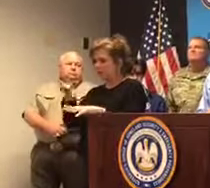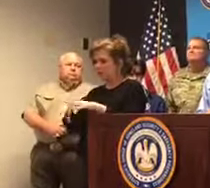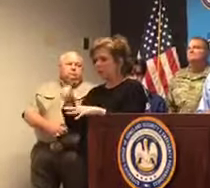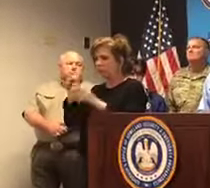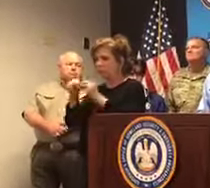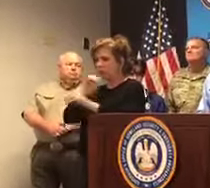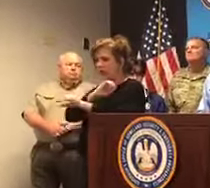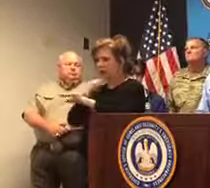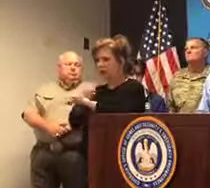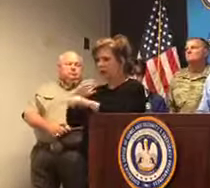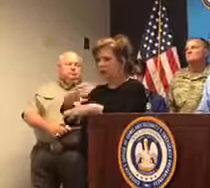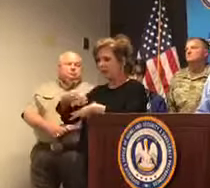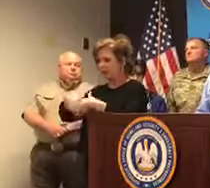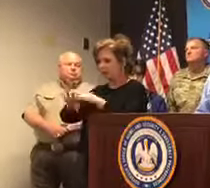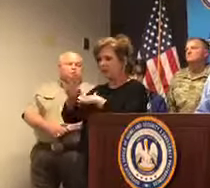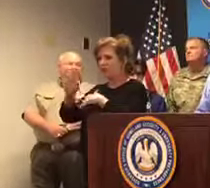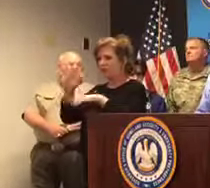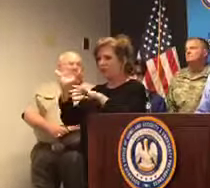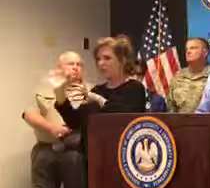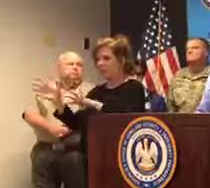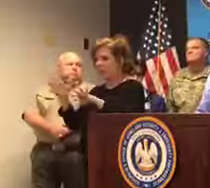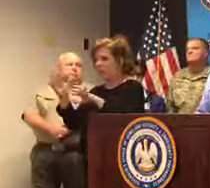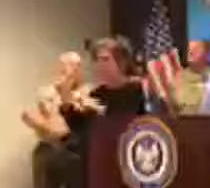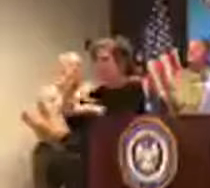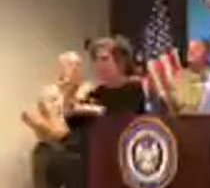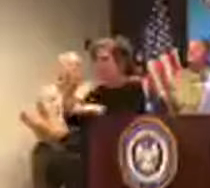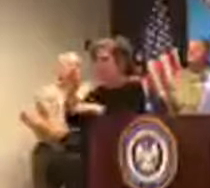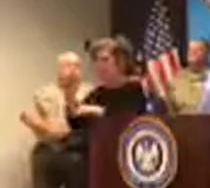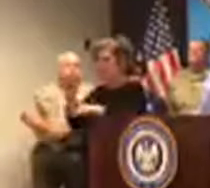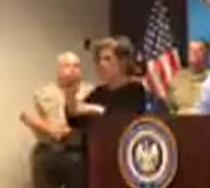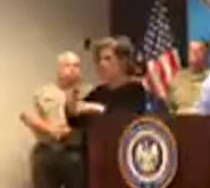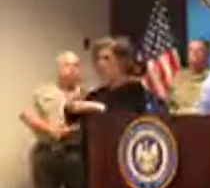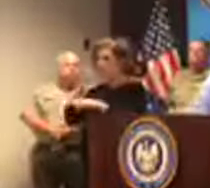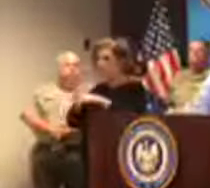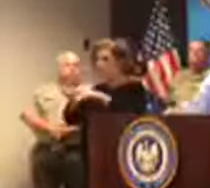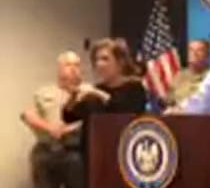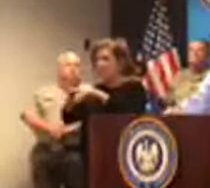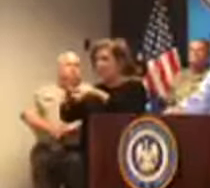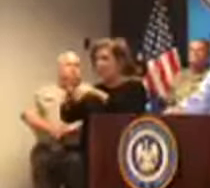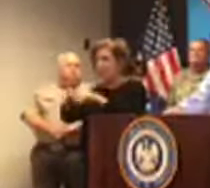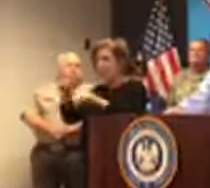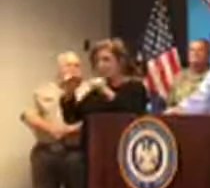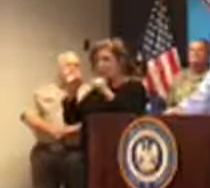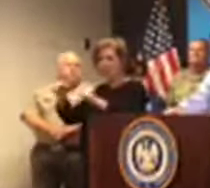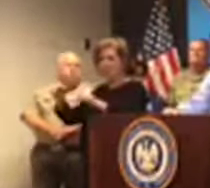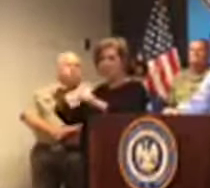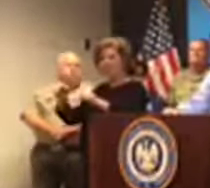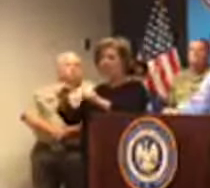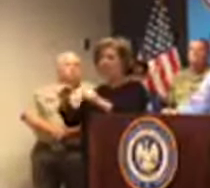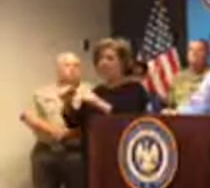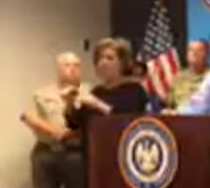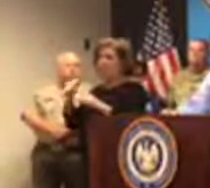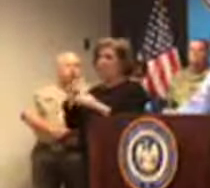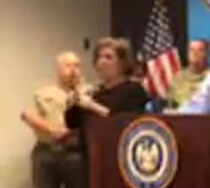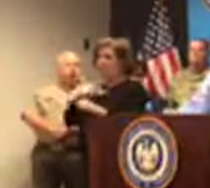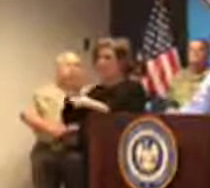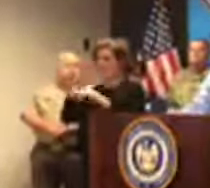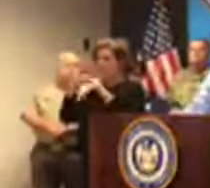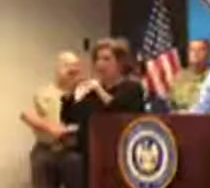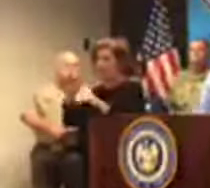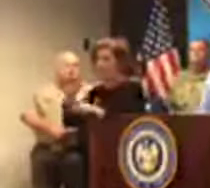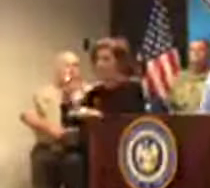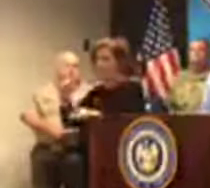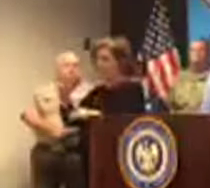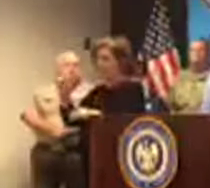for it to increase its intensity. We're anticipating a Category